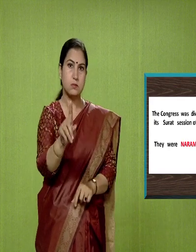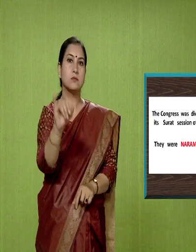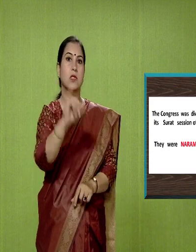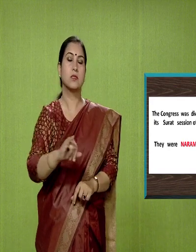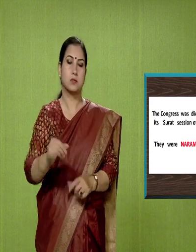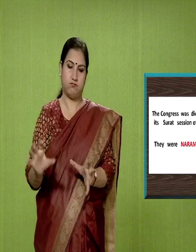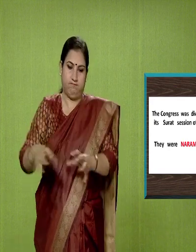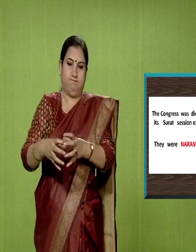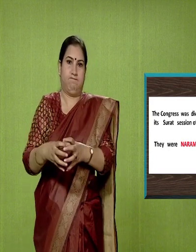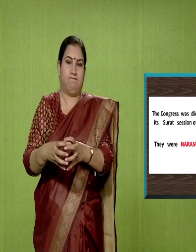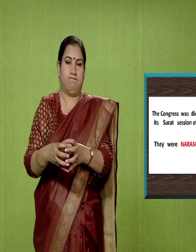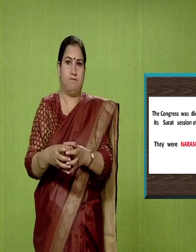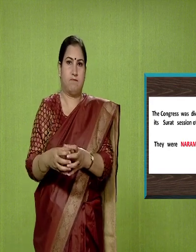1916.